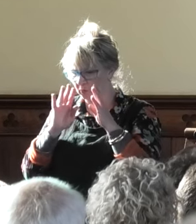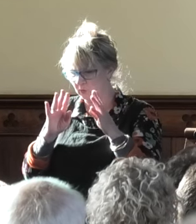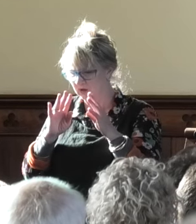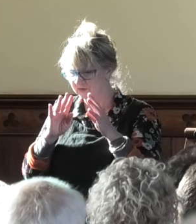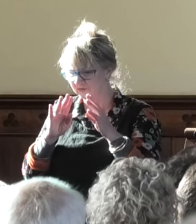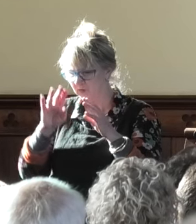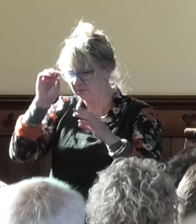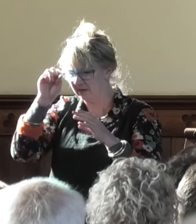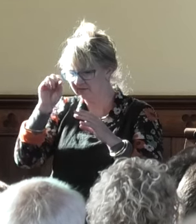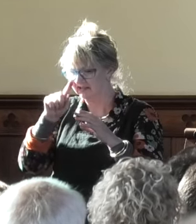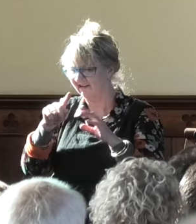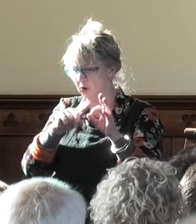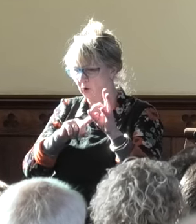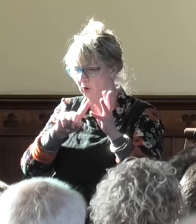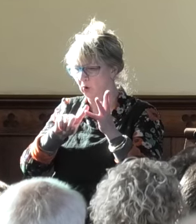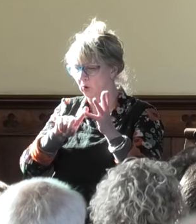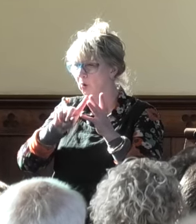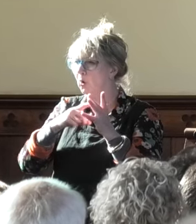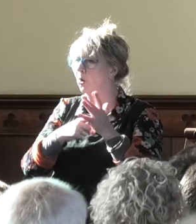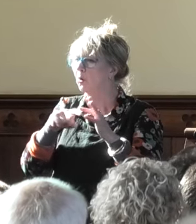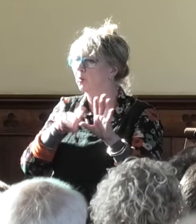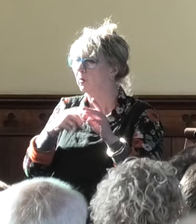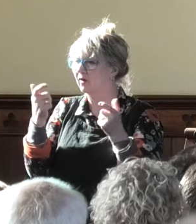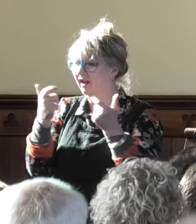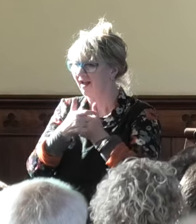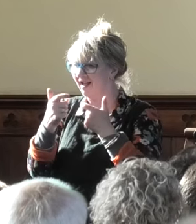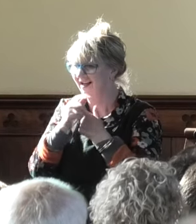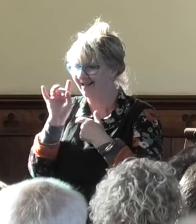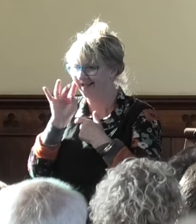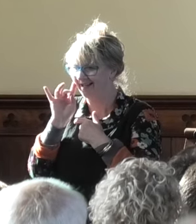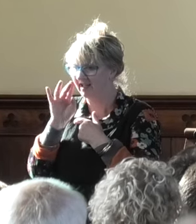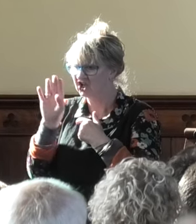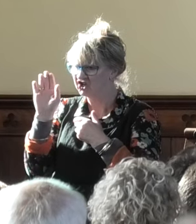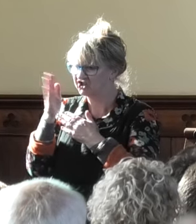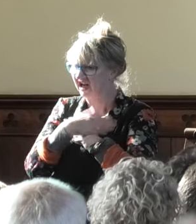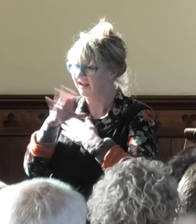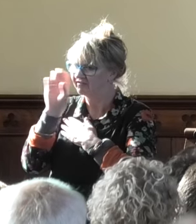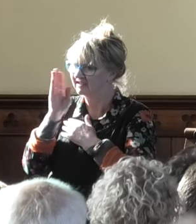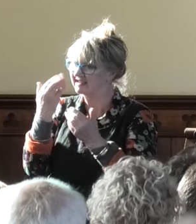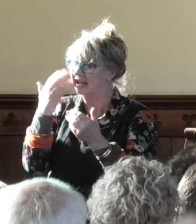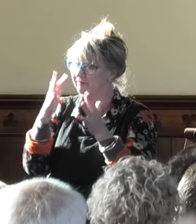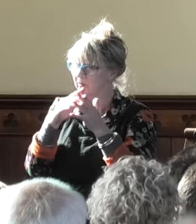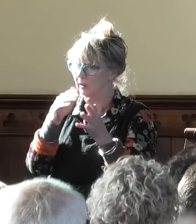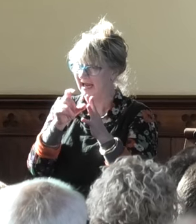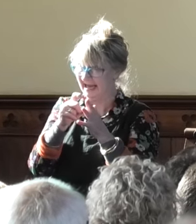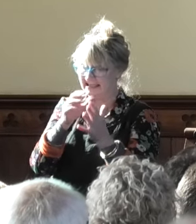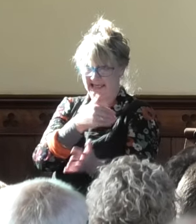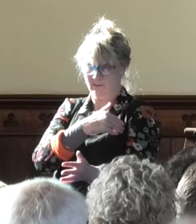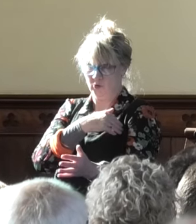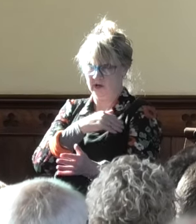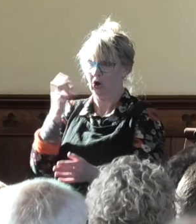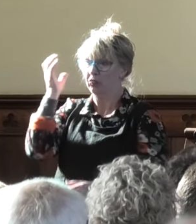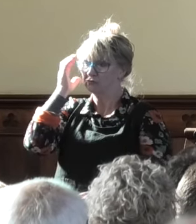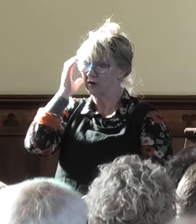of humour which they shared. She also loved hearing Rin's voice on radio every Wednesday morning and to listen to